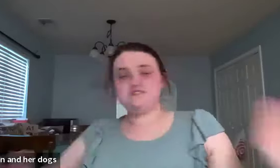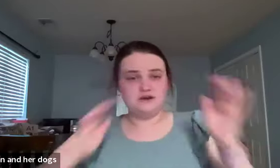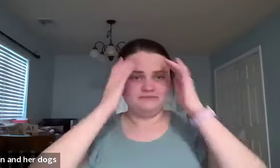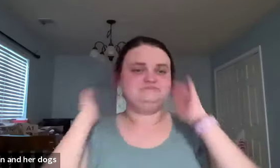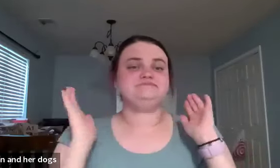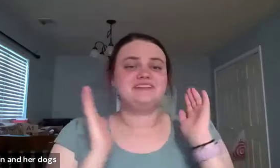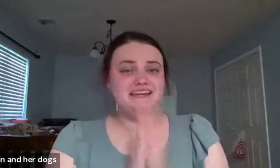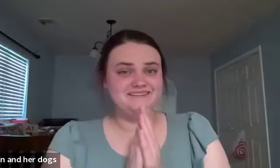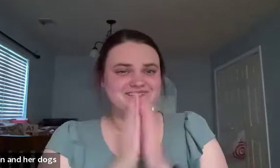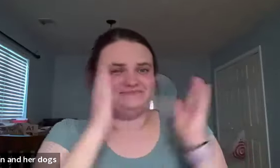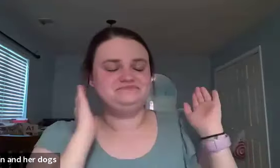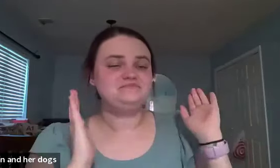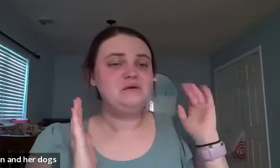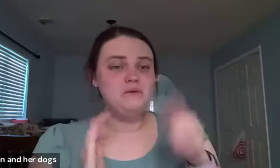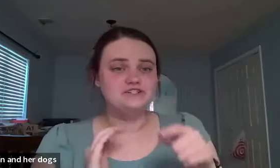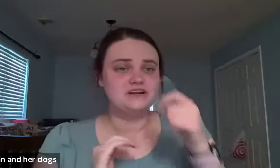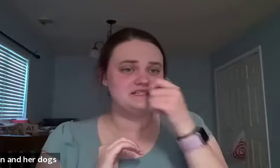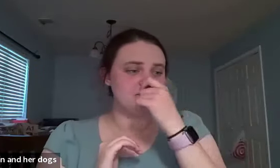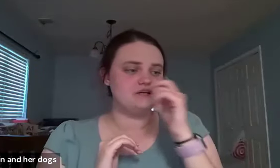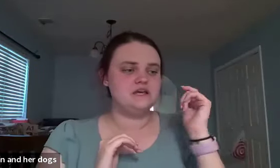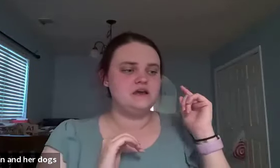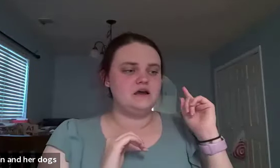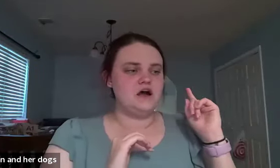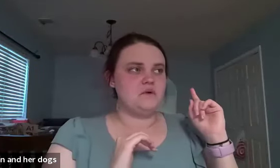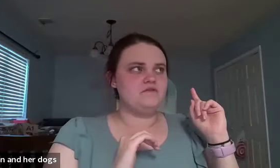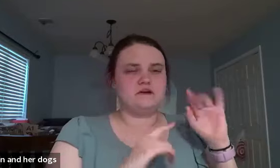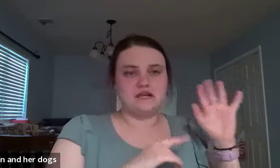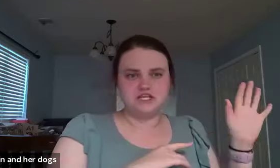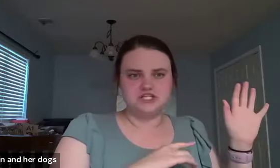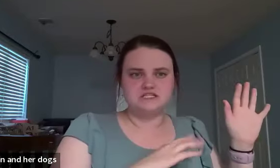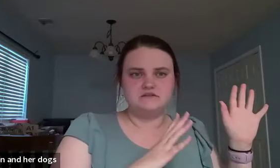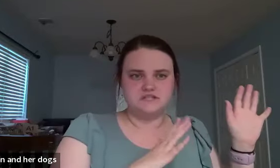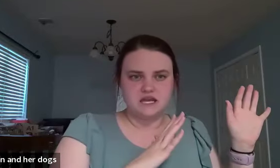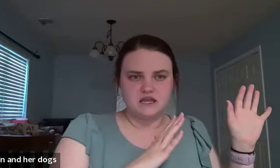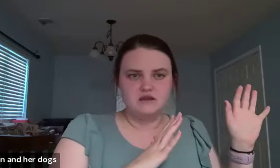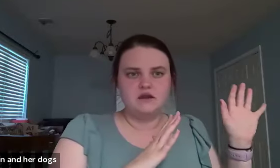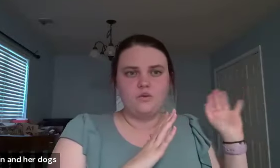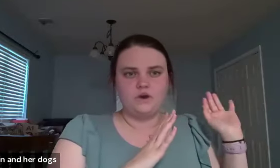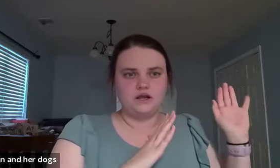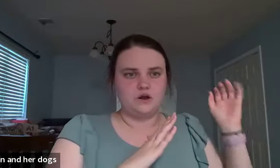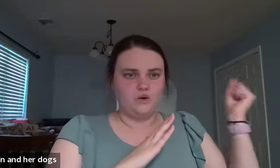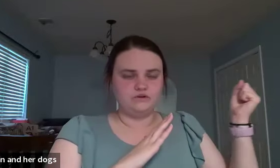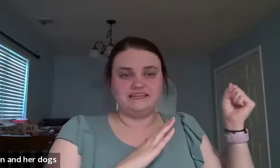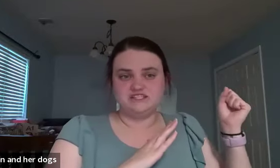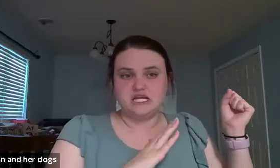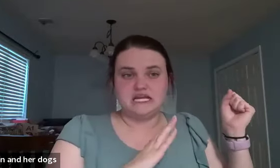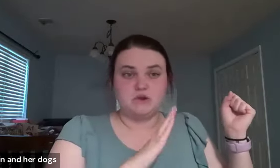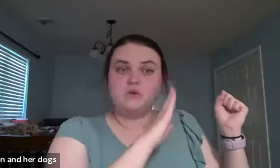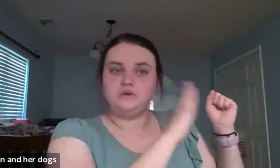So, anyways, what I was trying to say was the variations of day, we're gonna hold like yesterday and tomorrow. We